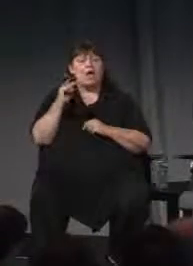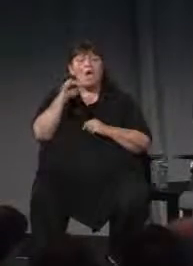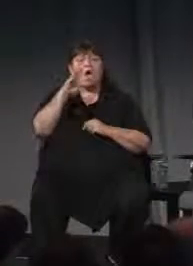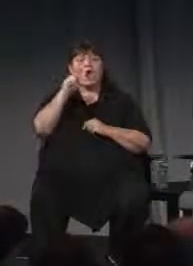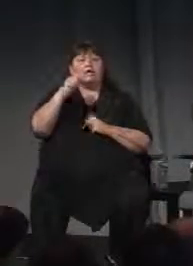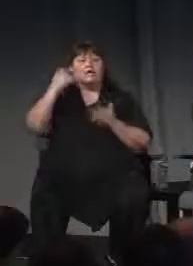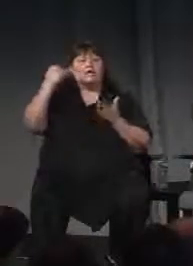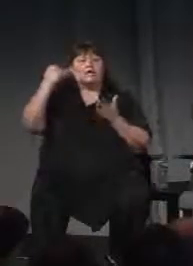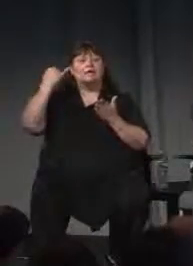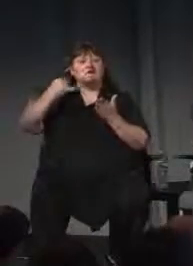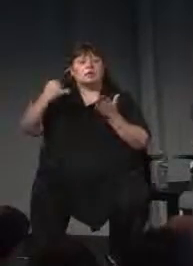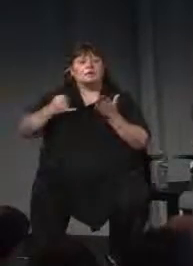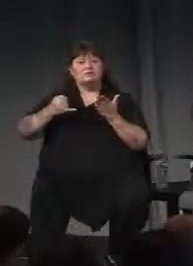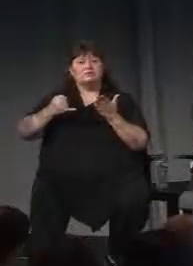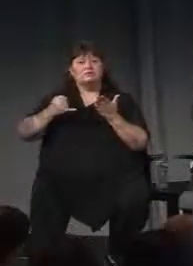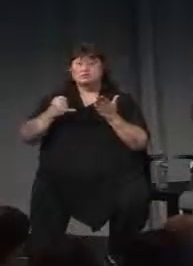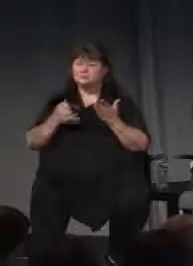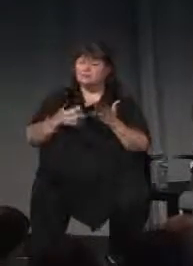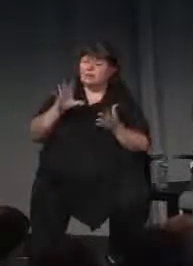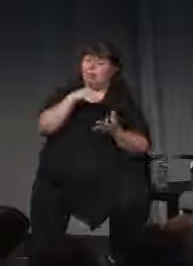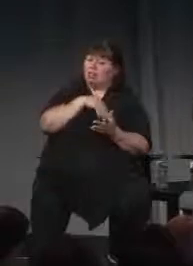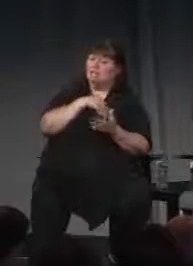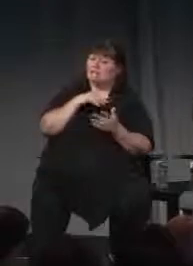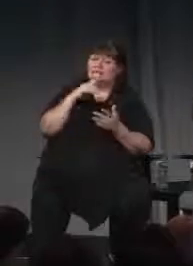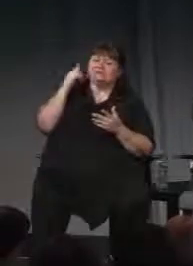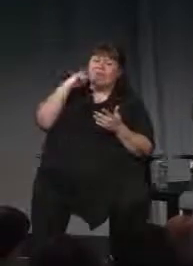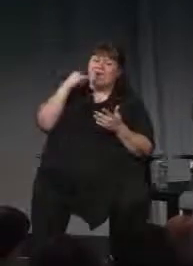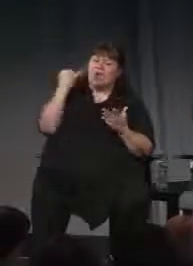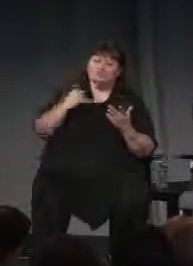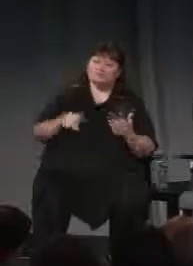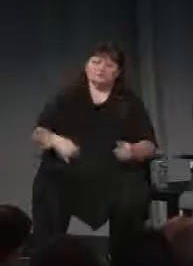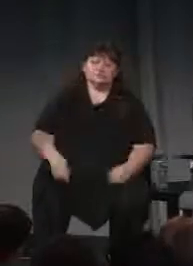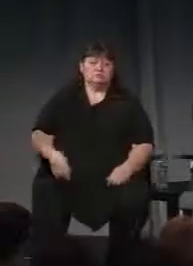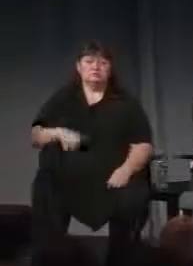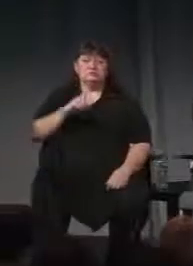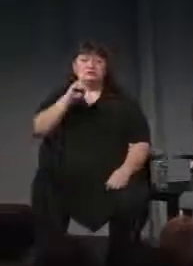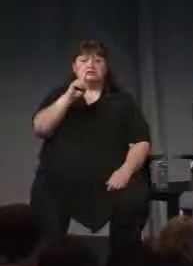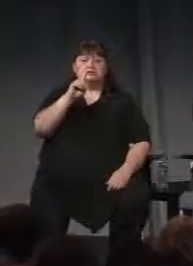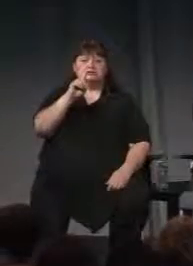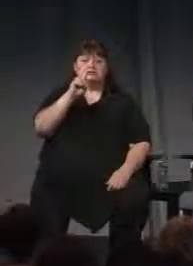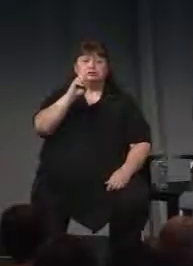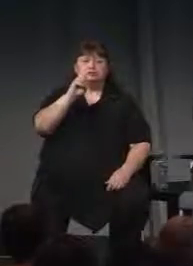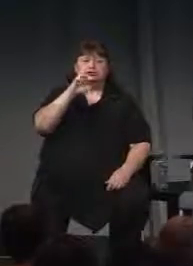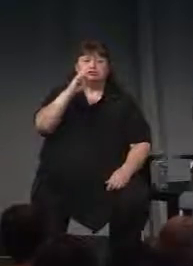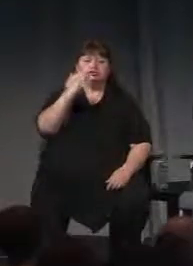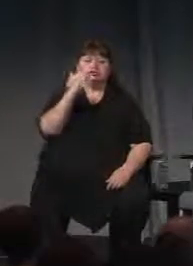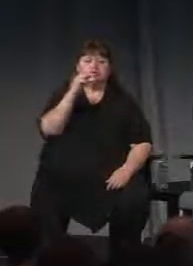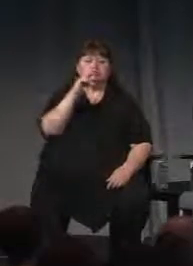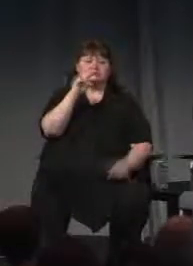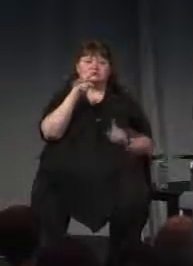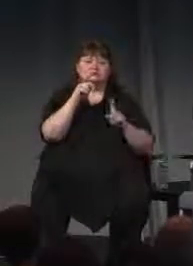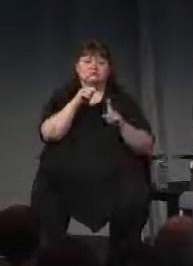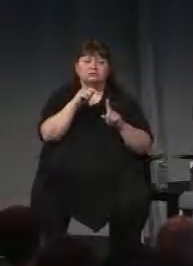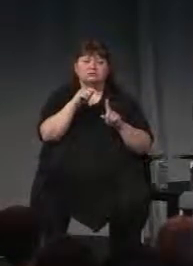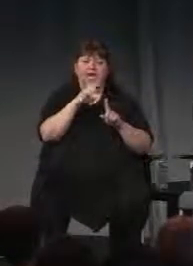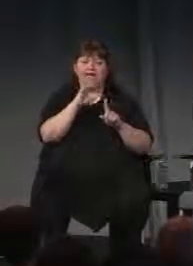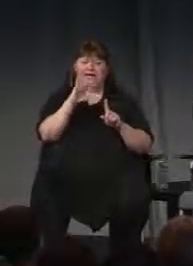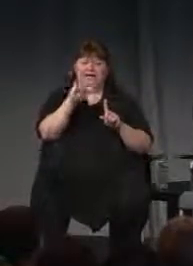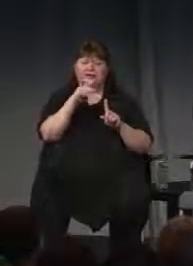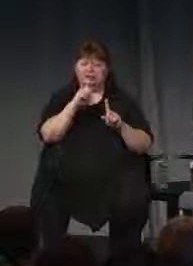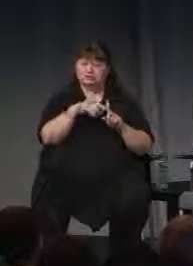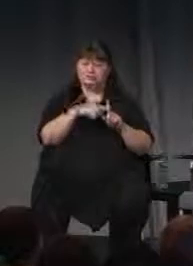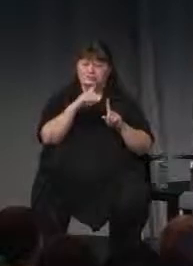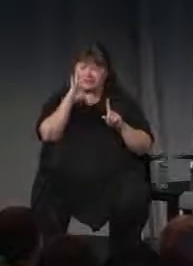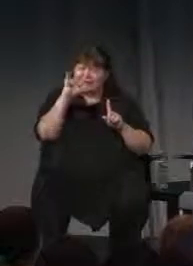historians got sound art? Why is it that Cage is the student of Duchamp and sound art comes out of Cage, when Cage